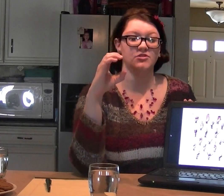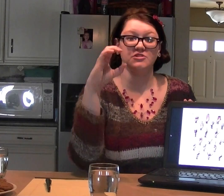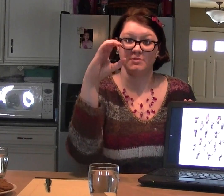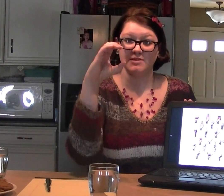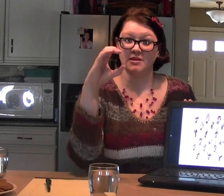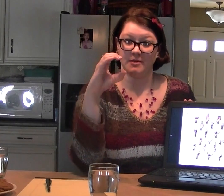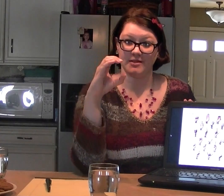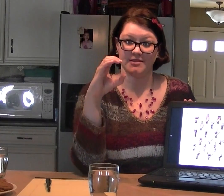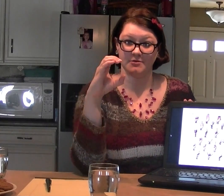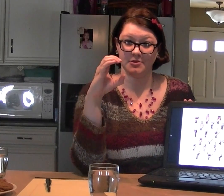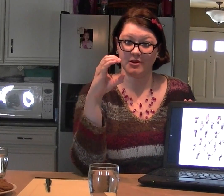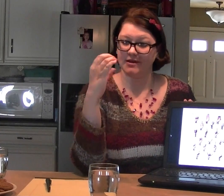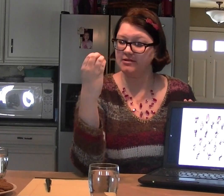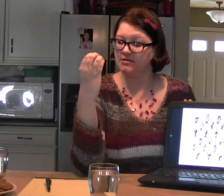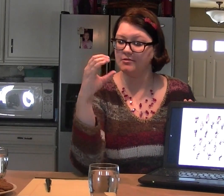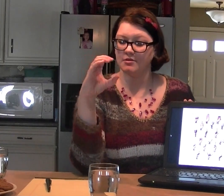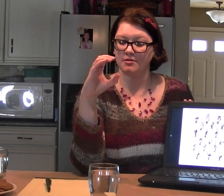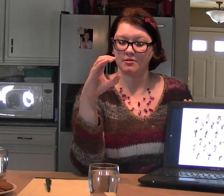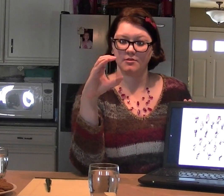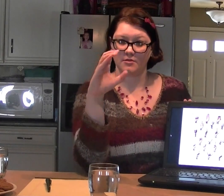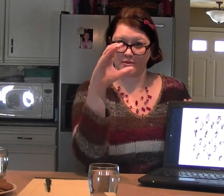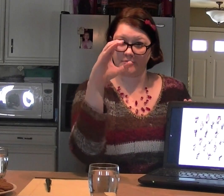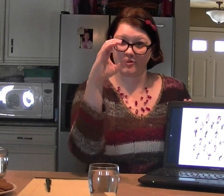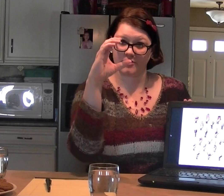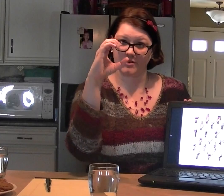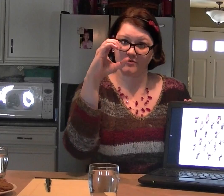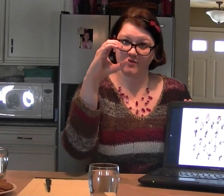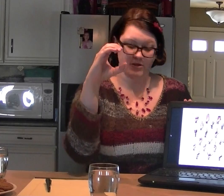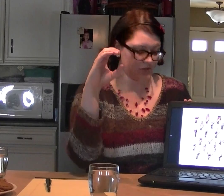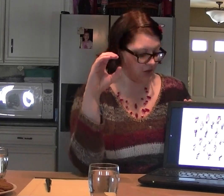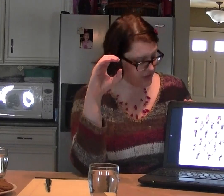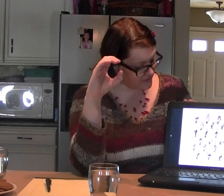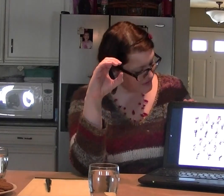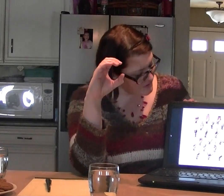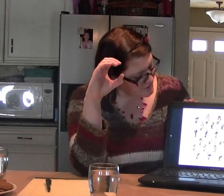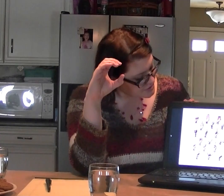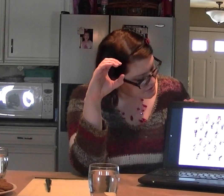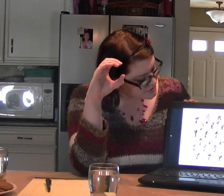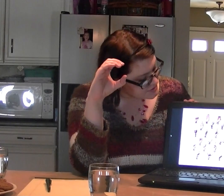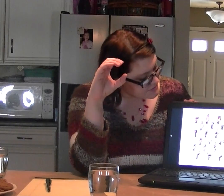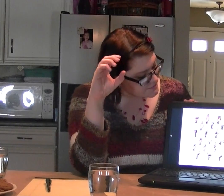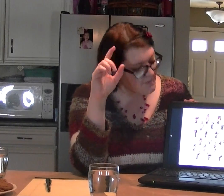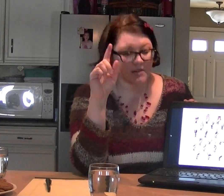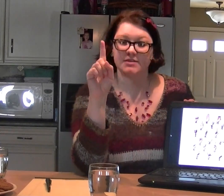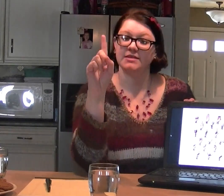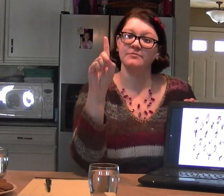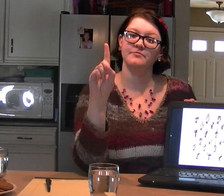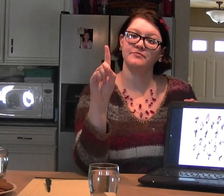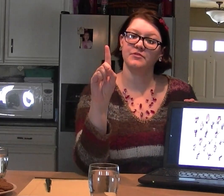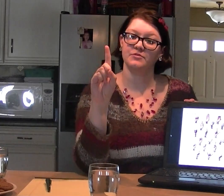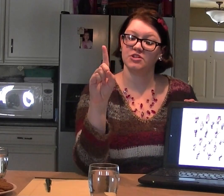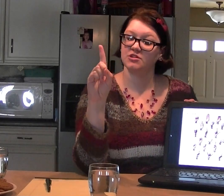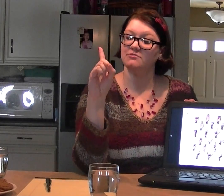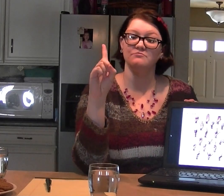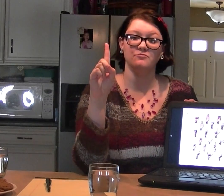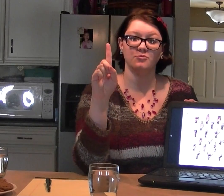just basically make a C with your hand. Thumb curled under, fingers curled over. D, which is